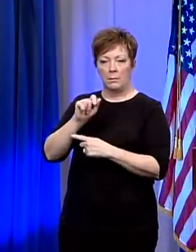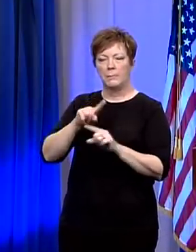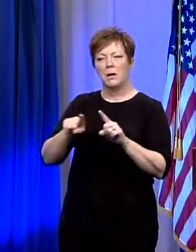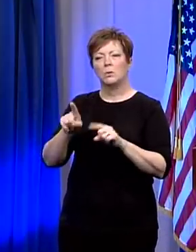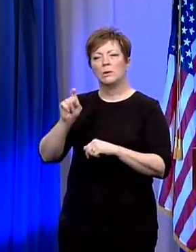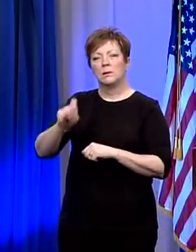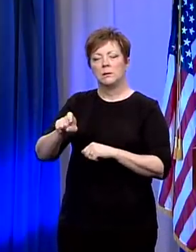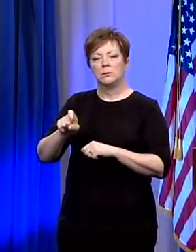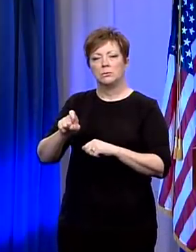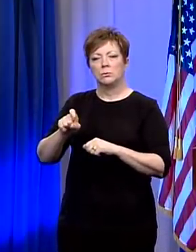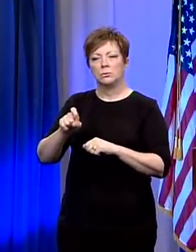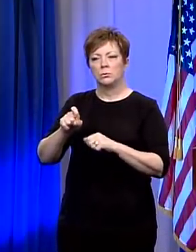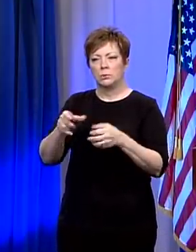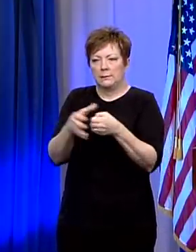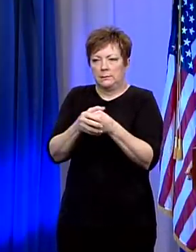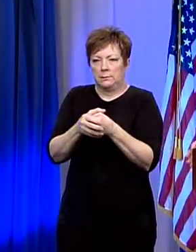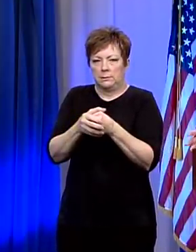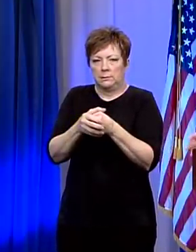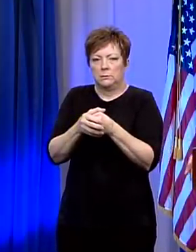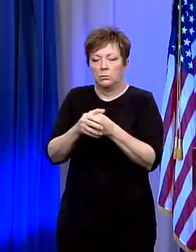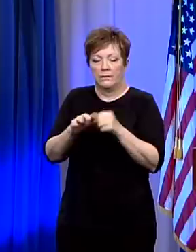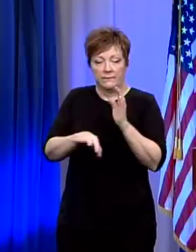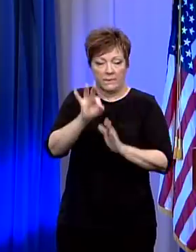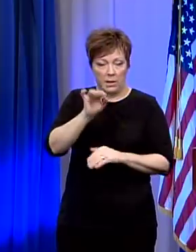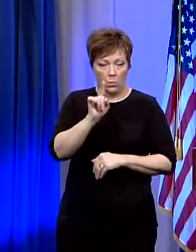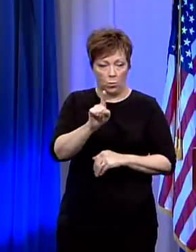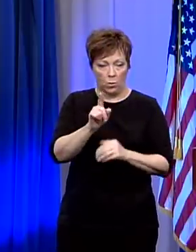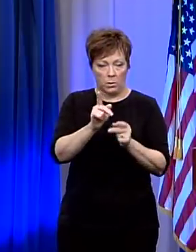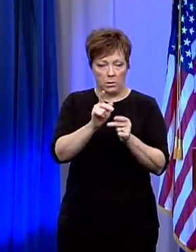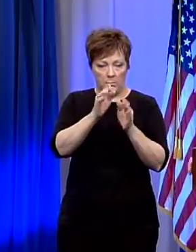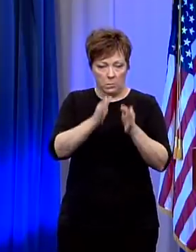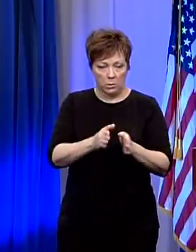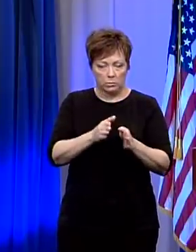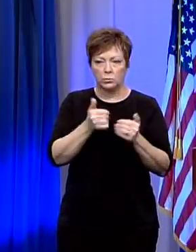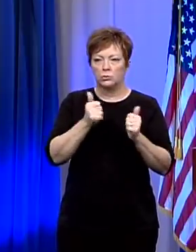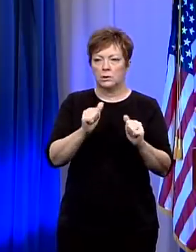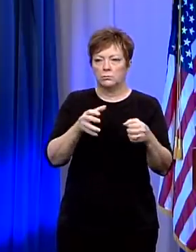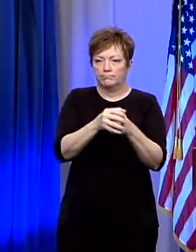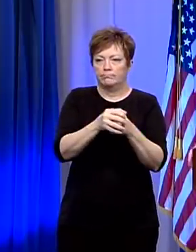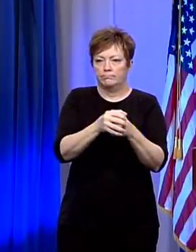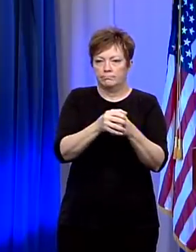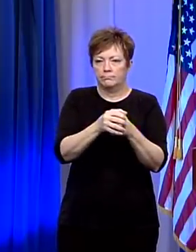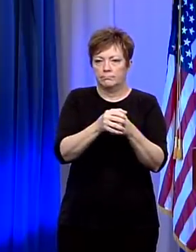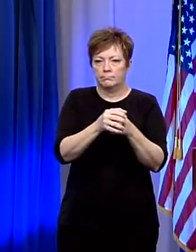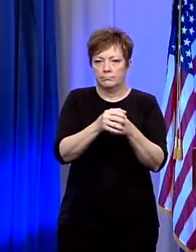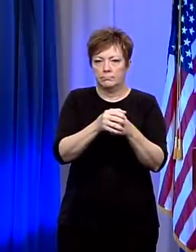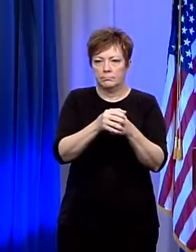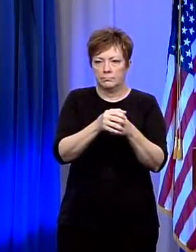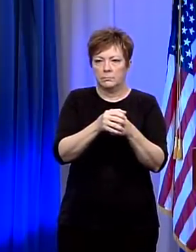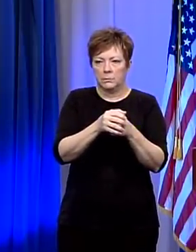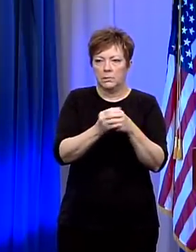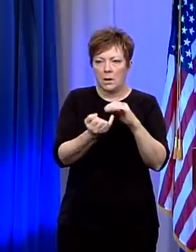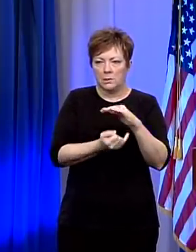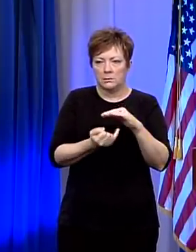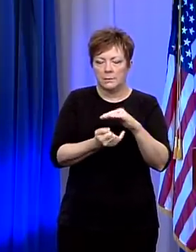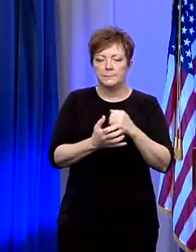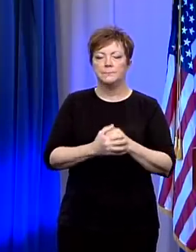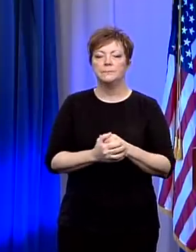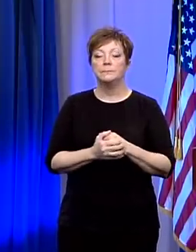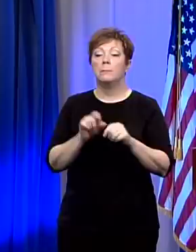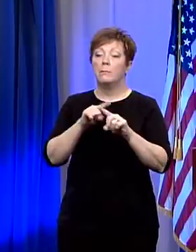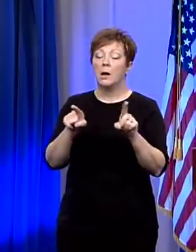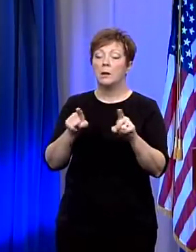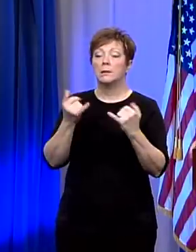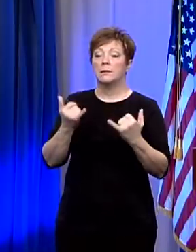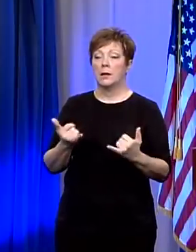the idea of we found a case and we're trying to shut down contacts around that case. But I think we're moving more beyond that to a strategy of